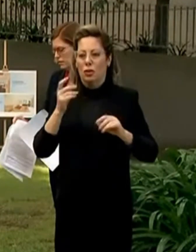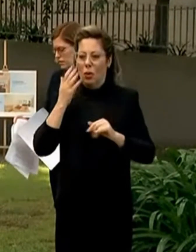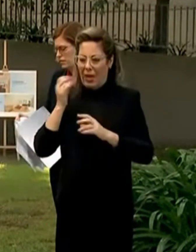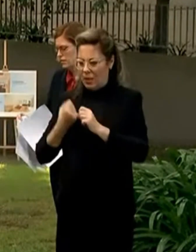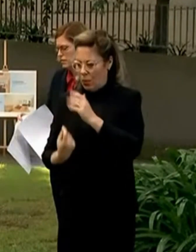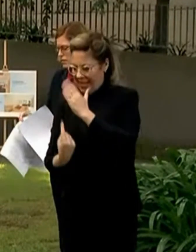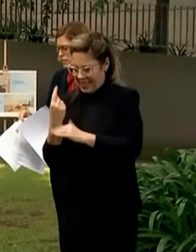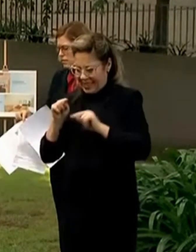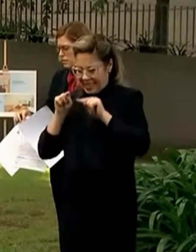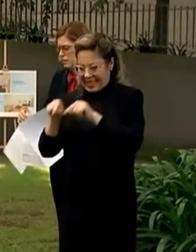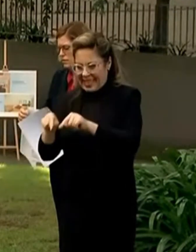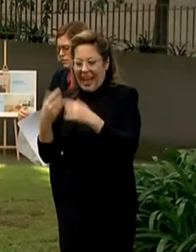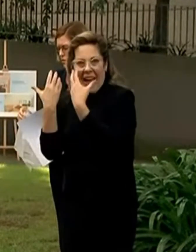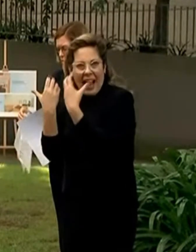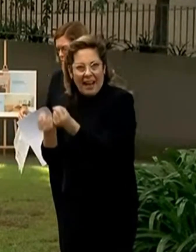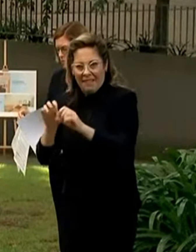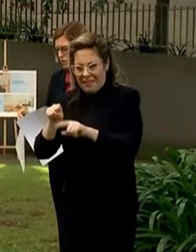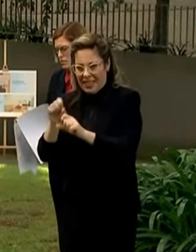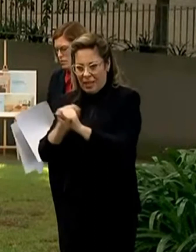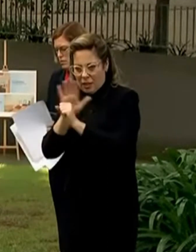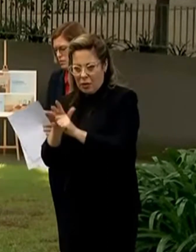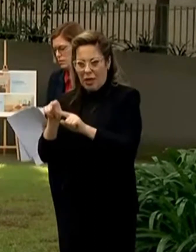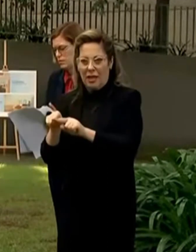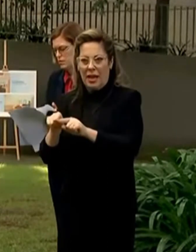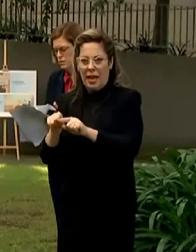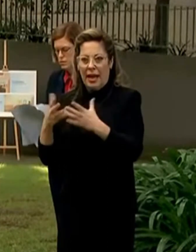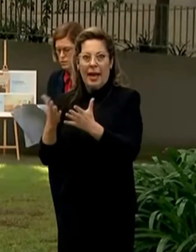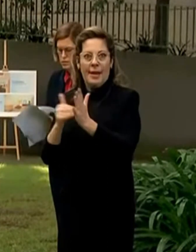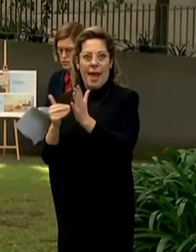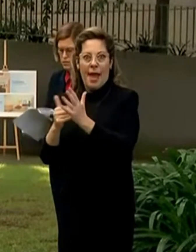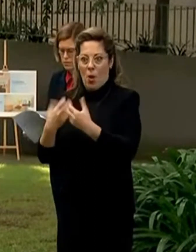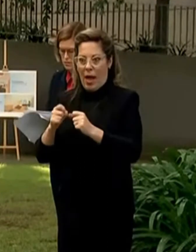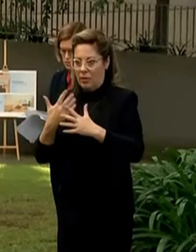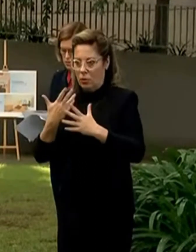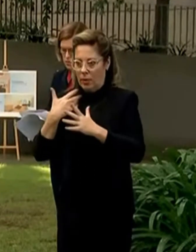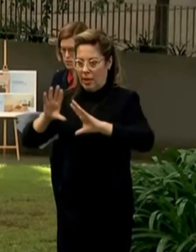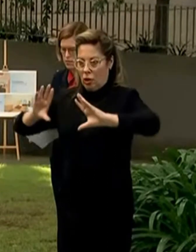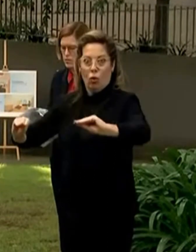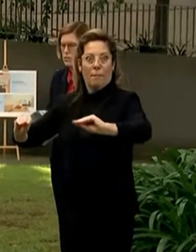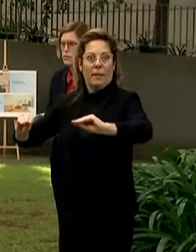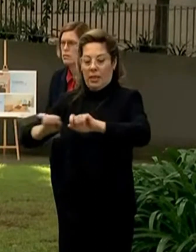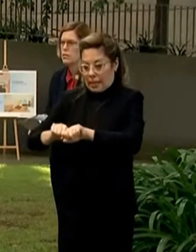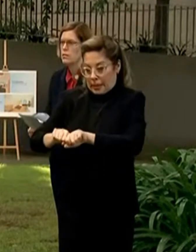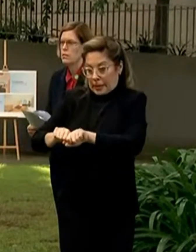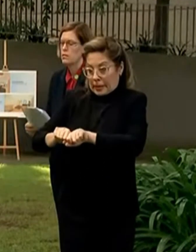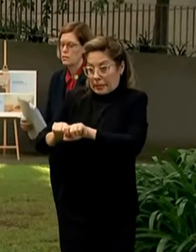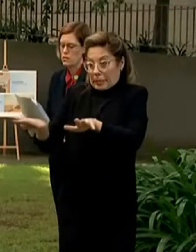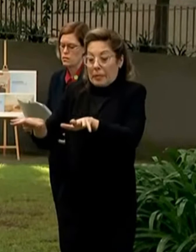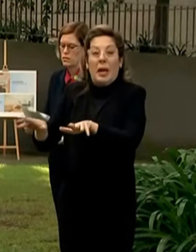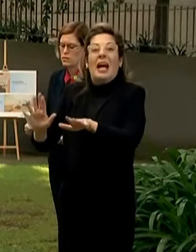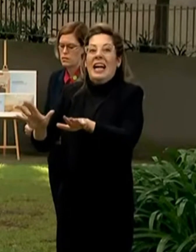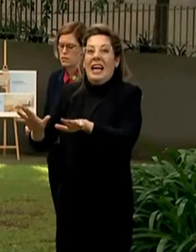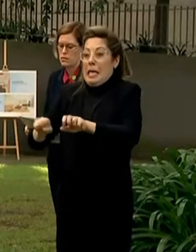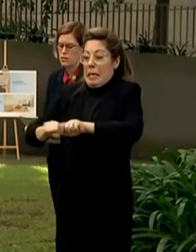community transmission, and how can you ring fence those areas and mop that up to make sure that all the various mini outbreaks